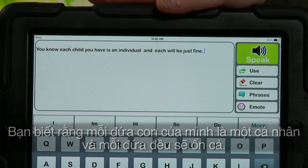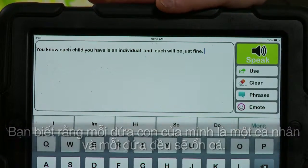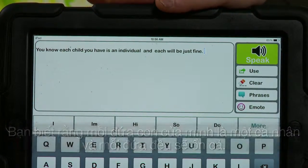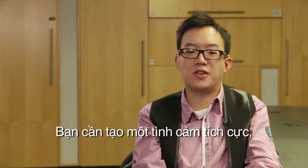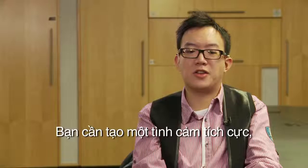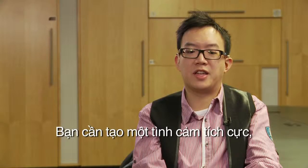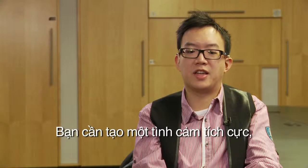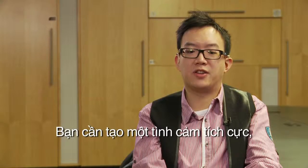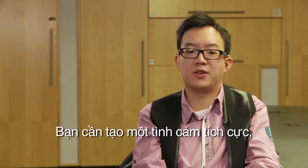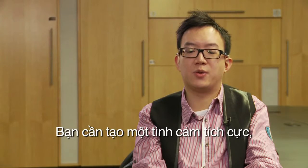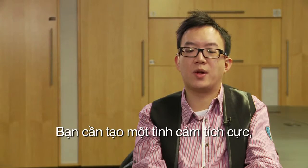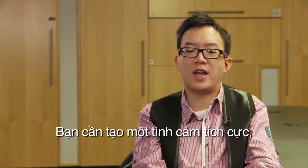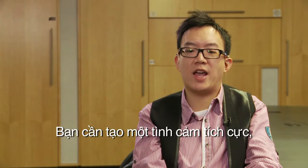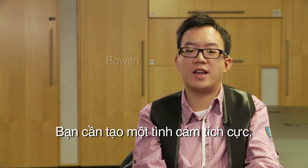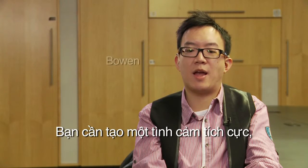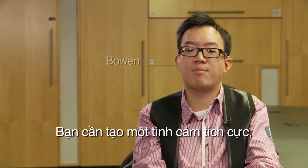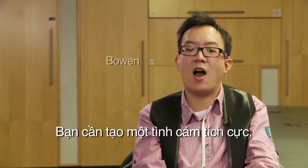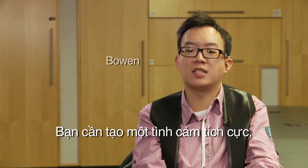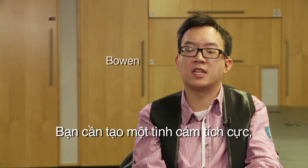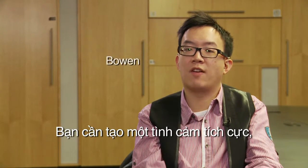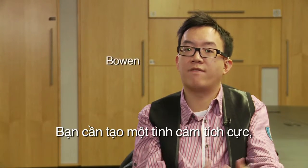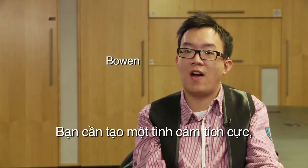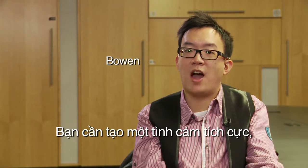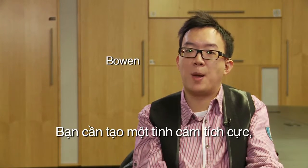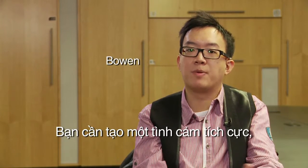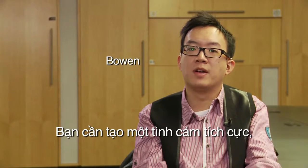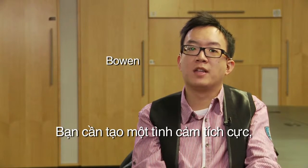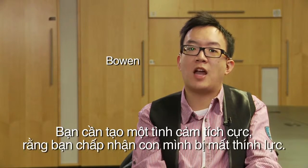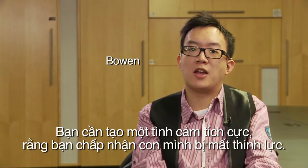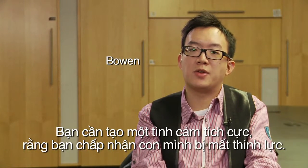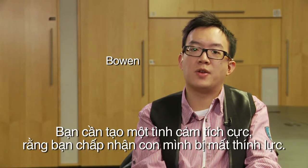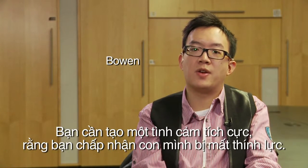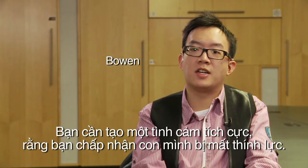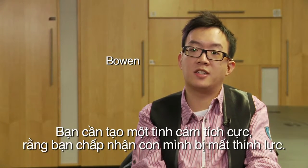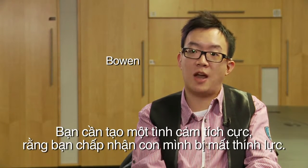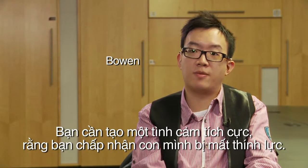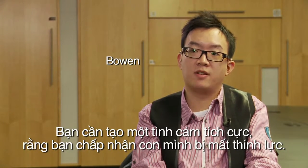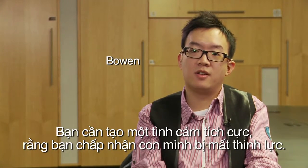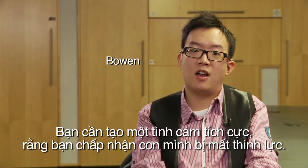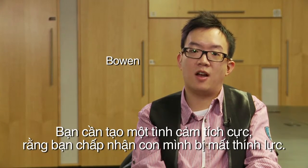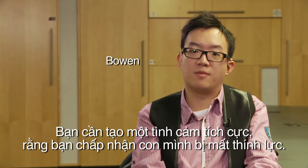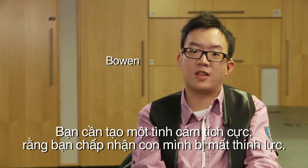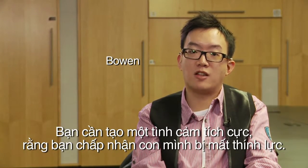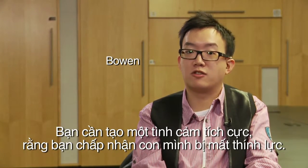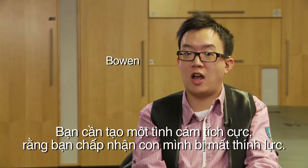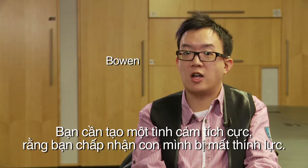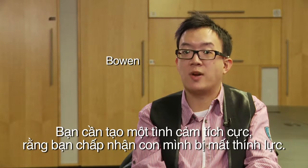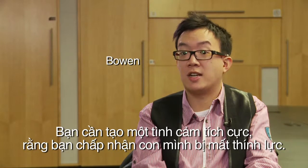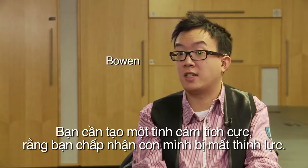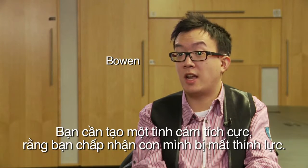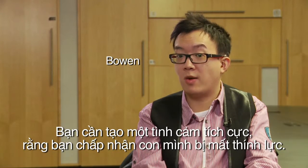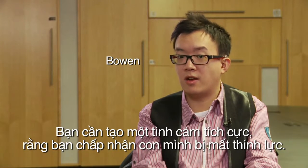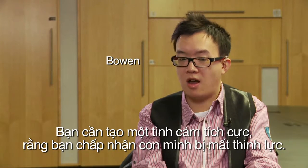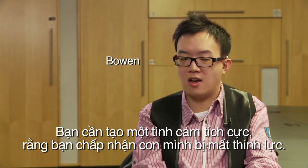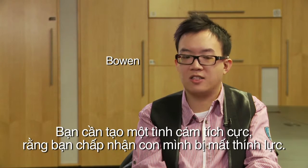You need to create a positive vibe that you accept, um, that your child has a hearing loss.